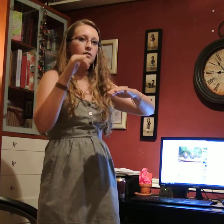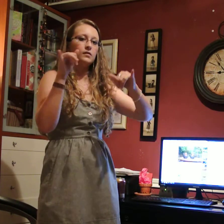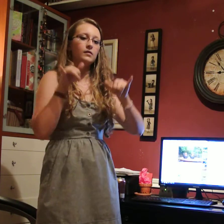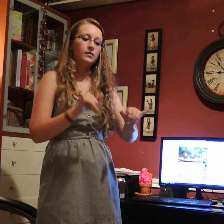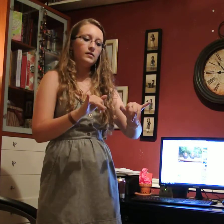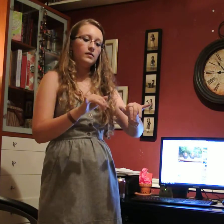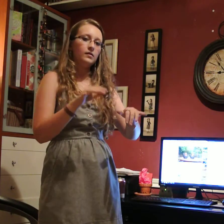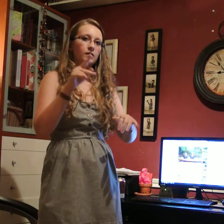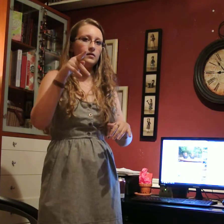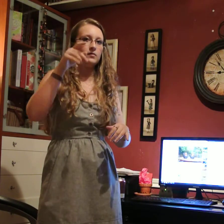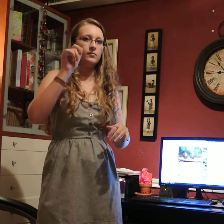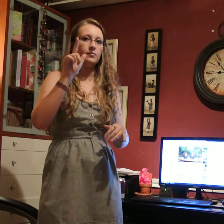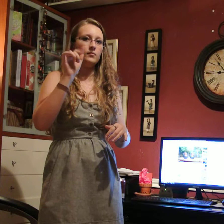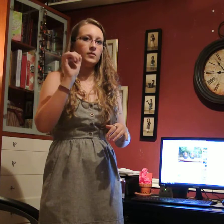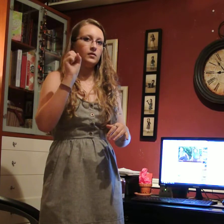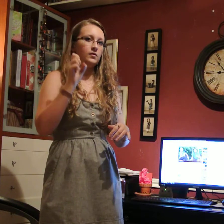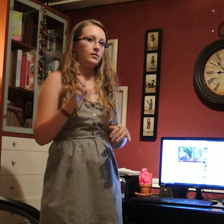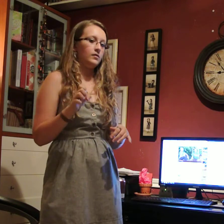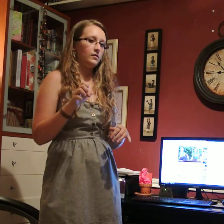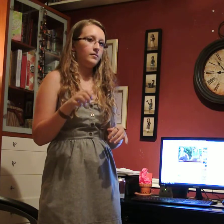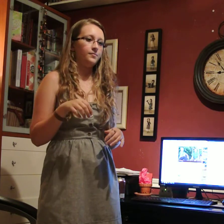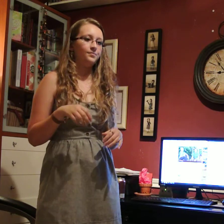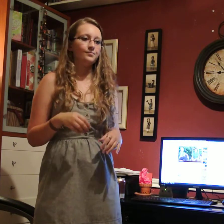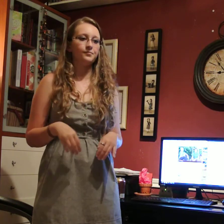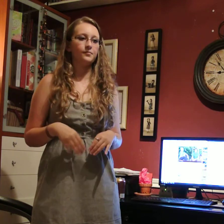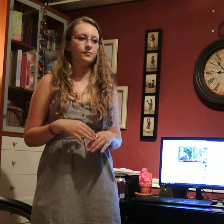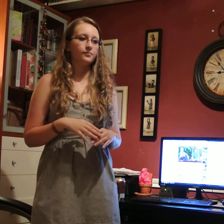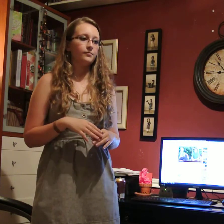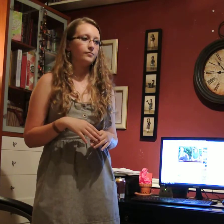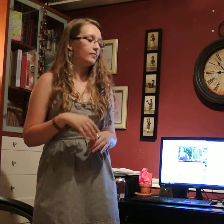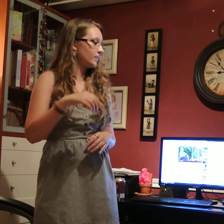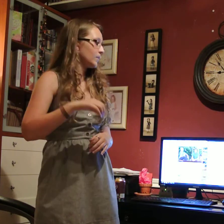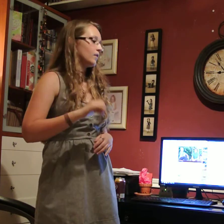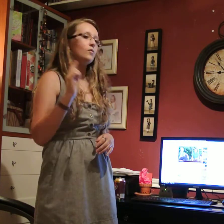Well, have a look at this deck. You can get all of this done in just a couple of days, and it